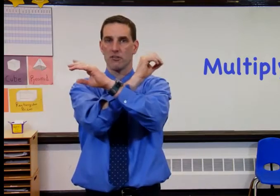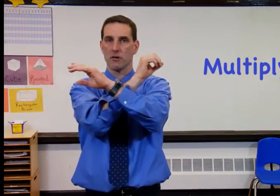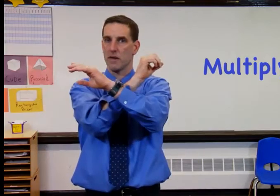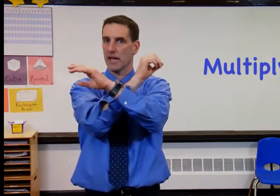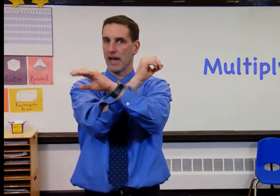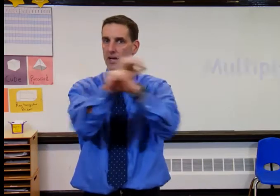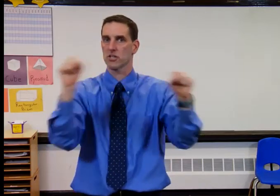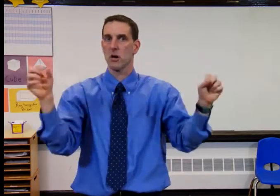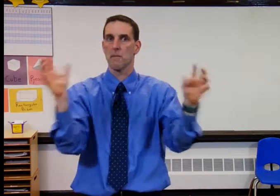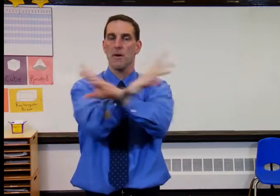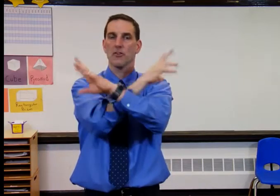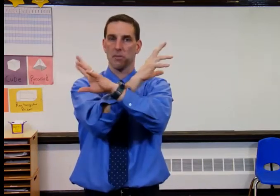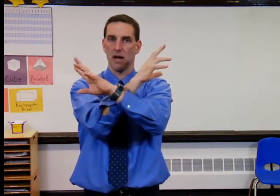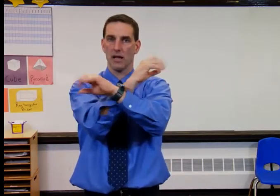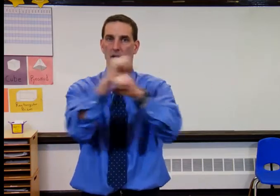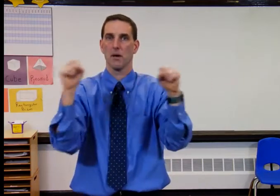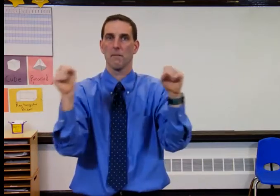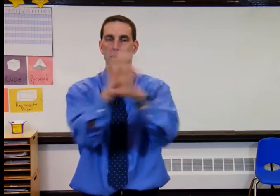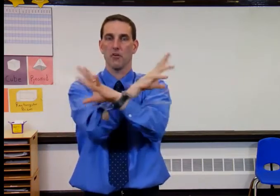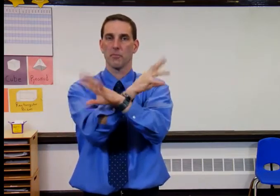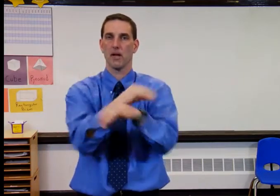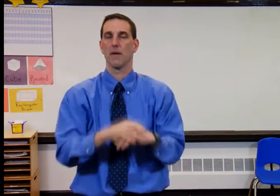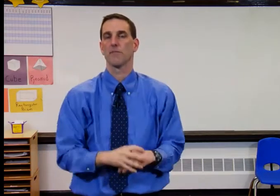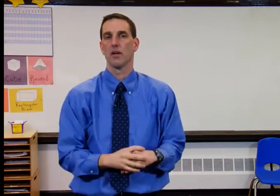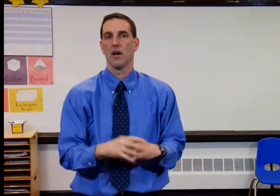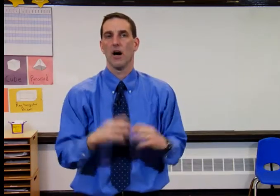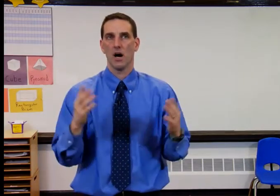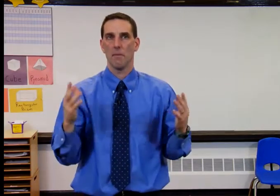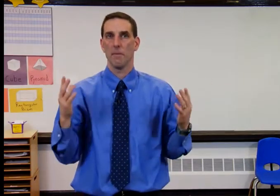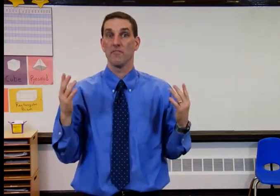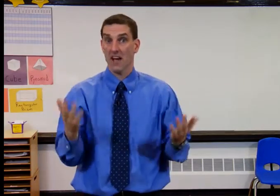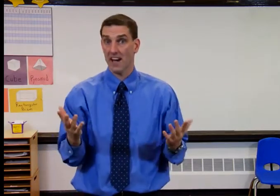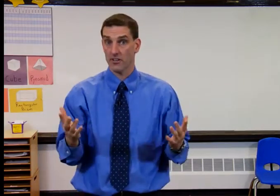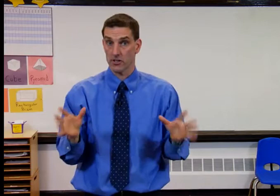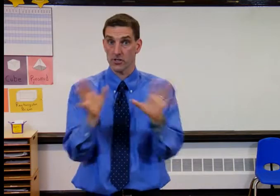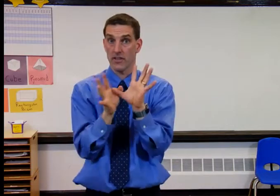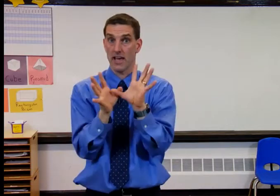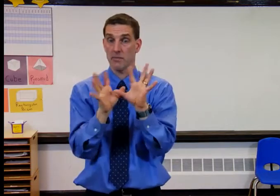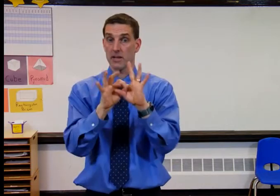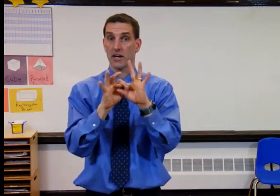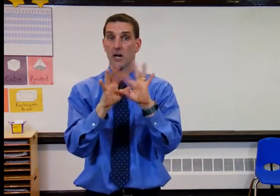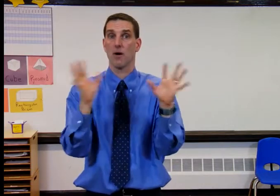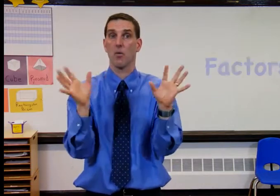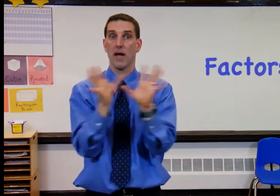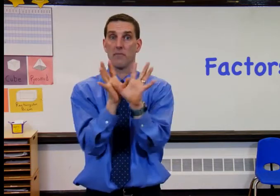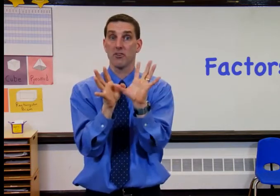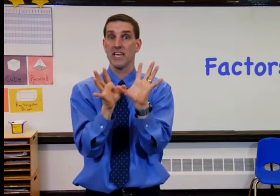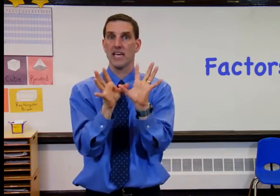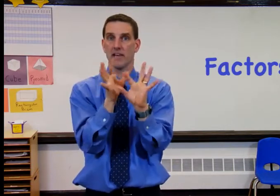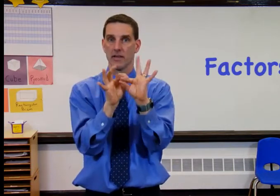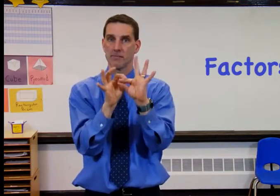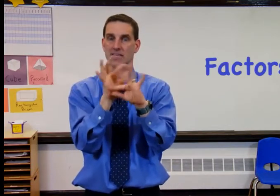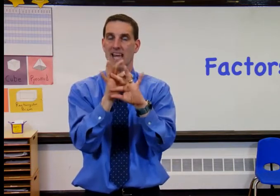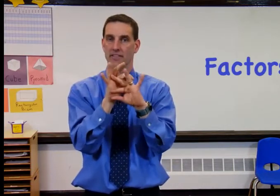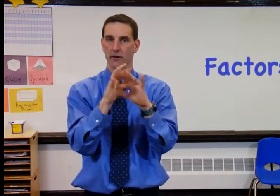and make an X. Multiply, multiply. Factors then become a way of linking things together